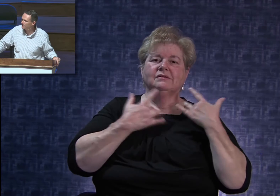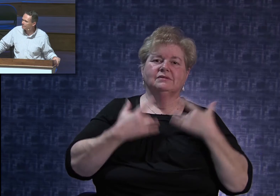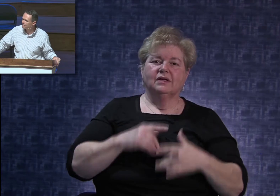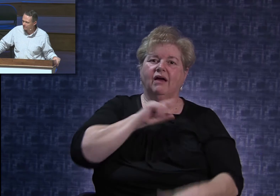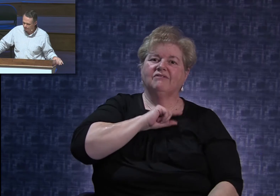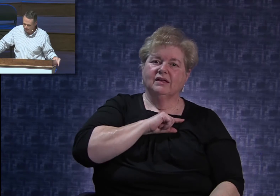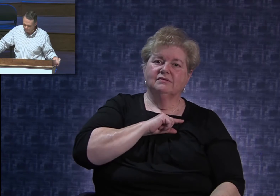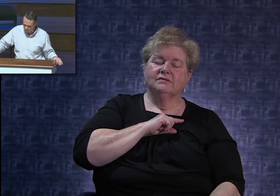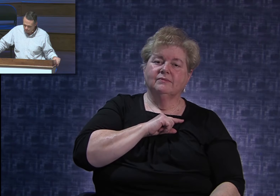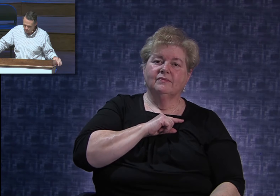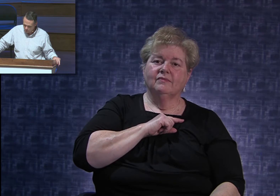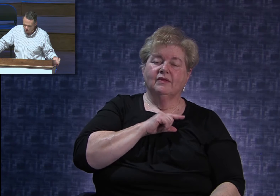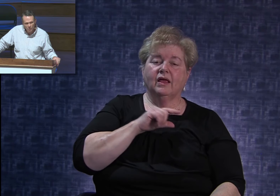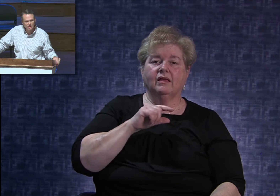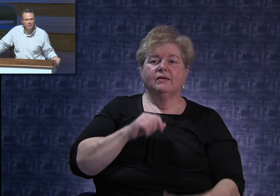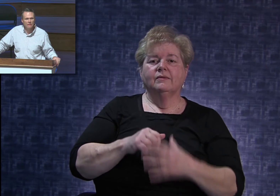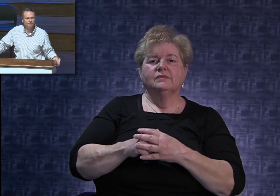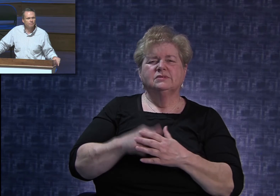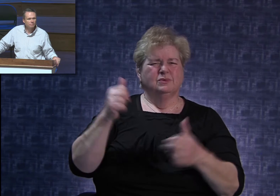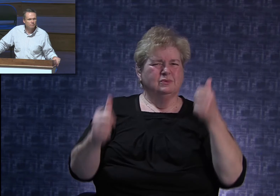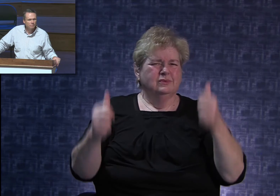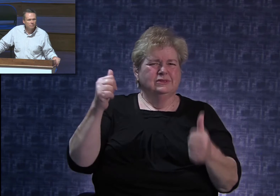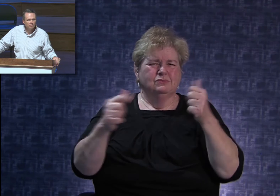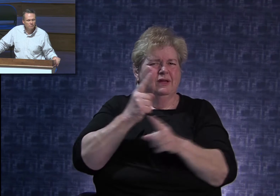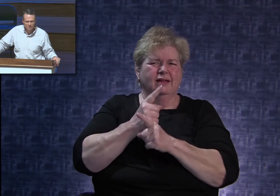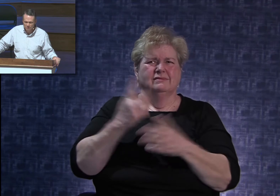God. And so which is it?